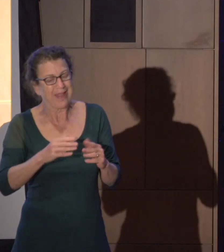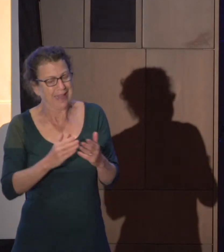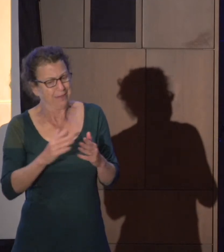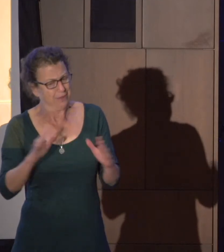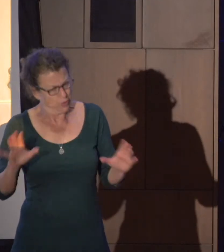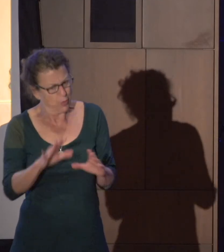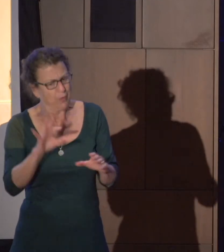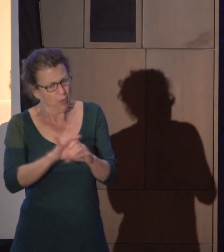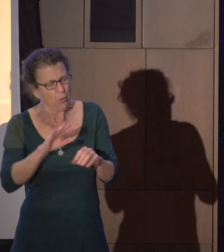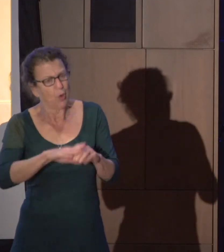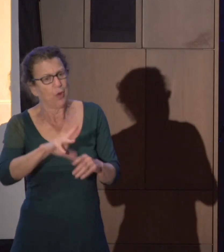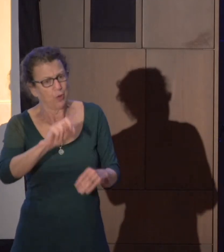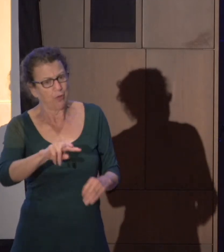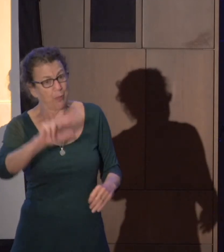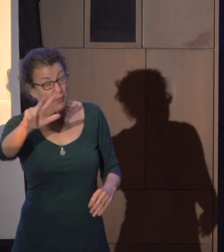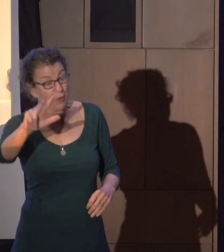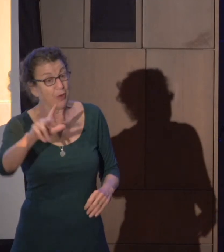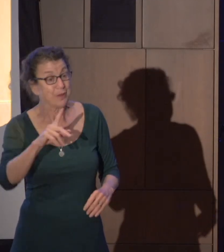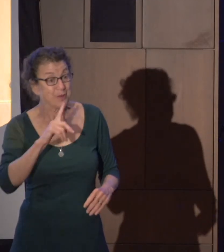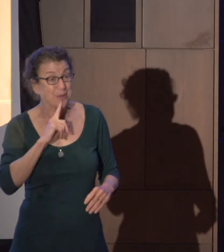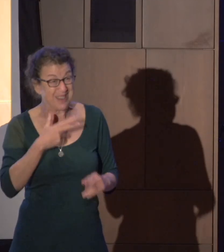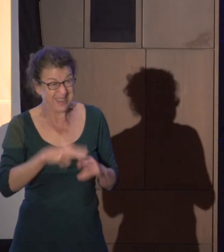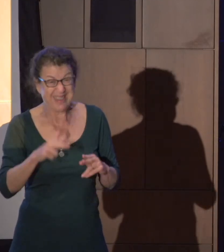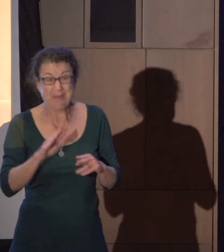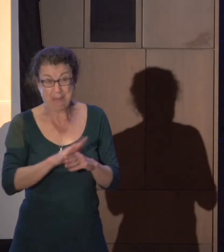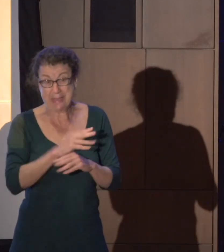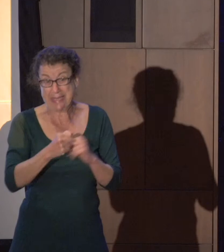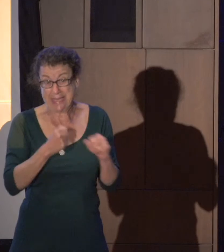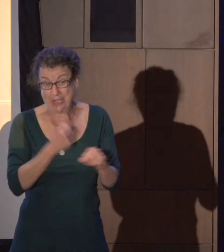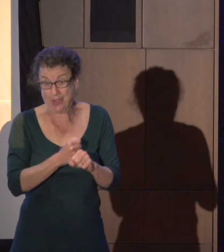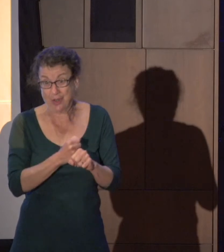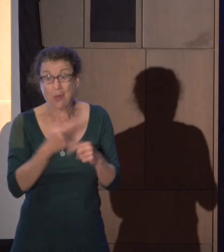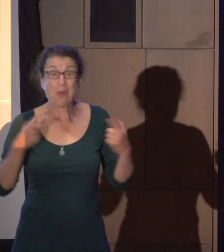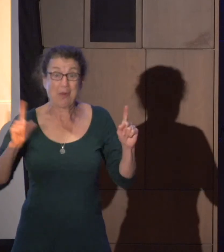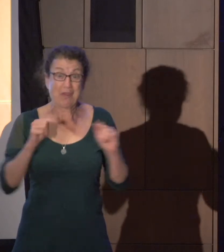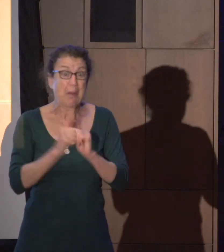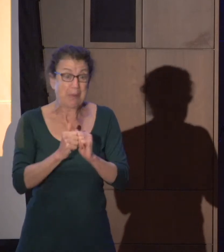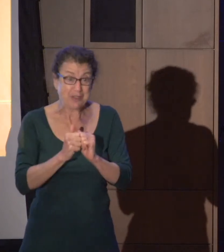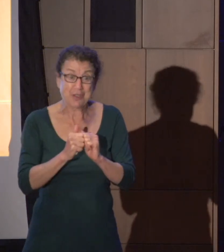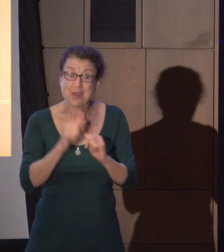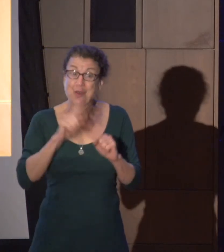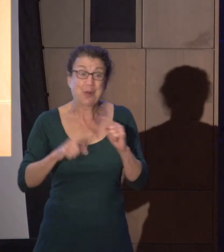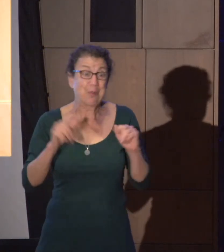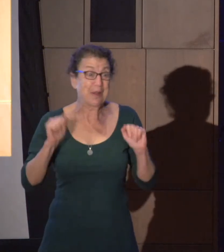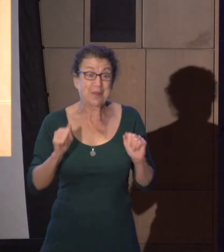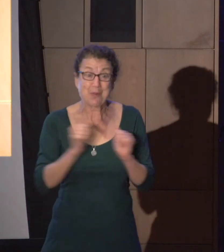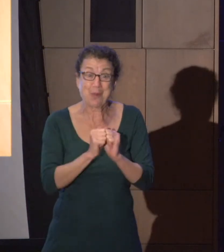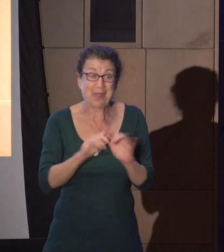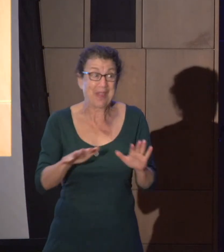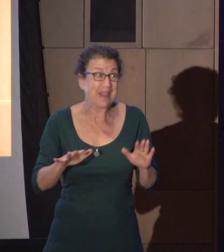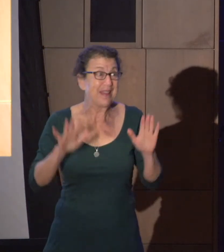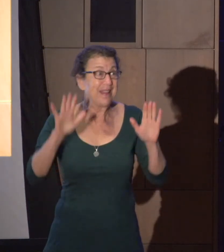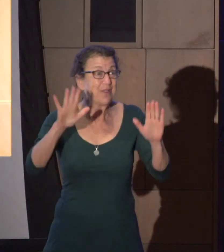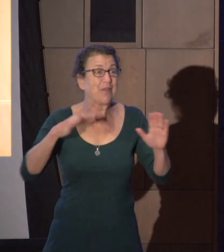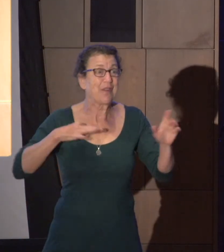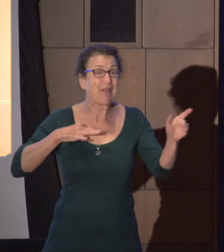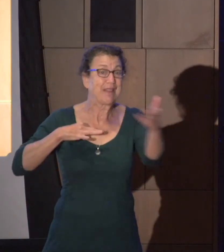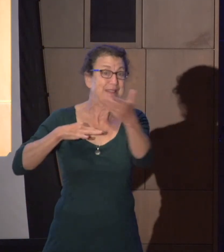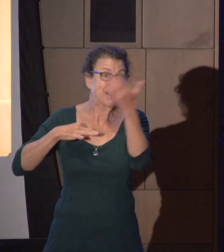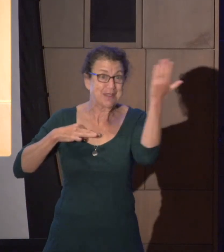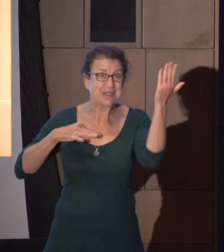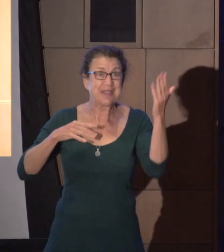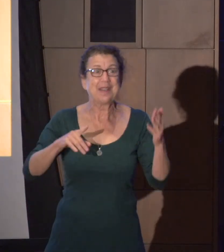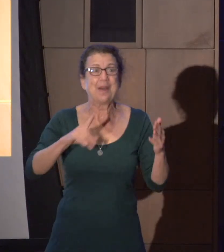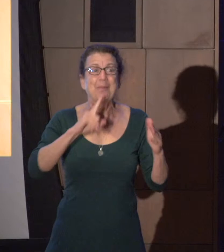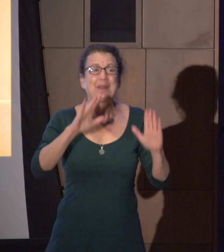November 3rd. In short, it's been a very busy year, and what we've accomplished together could not have been possible without our terrific volunteers and my